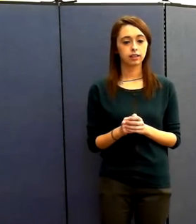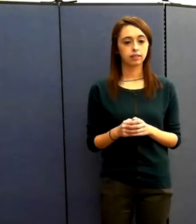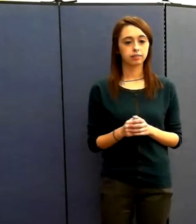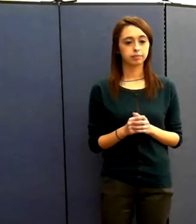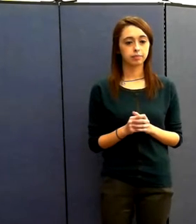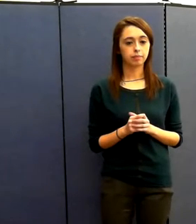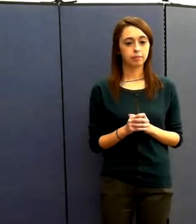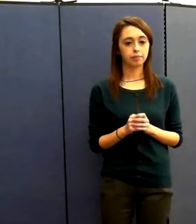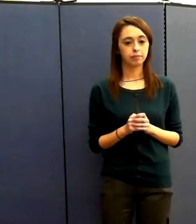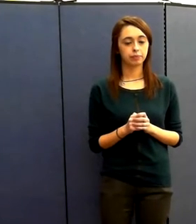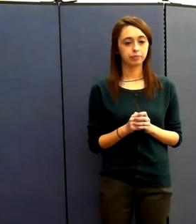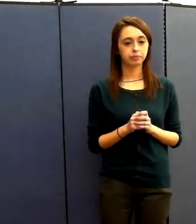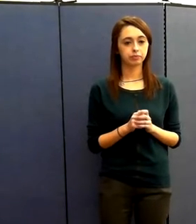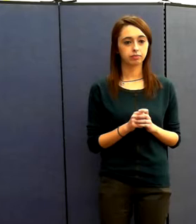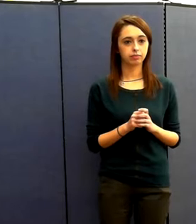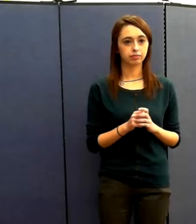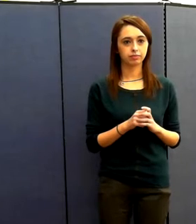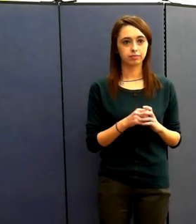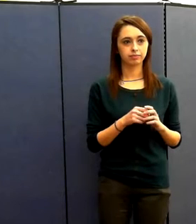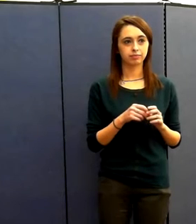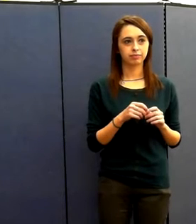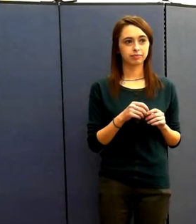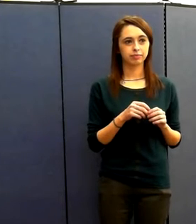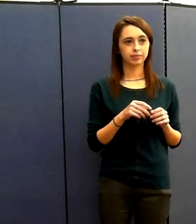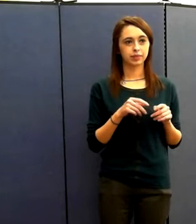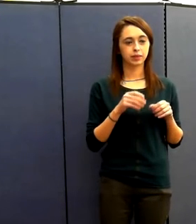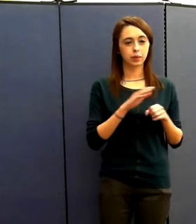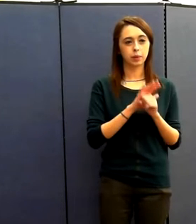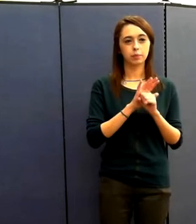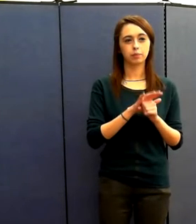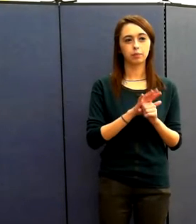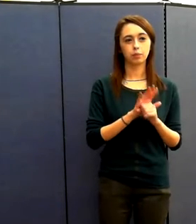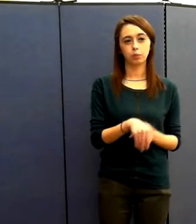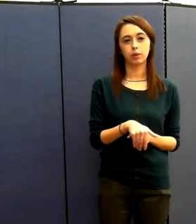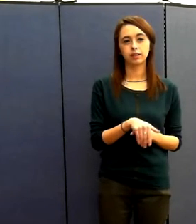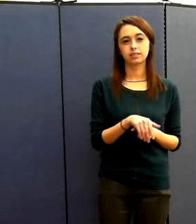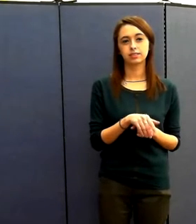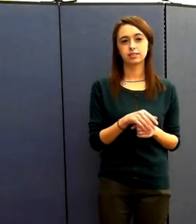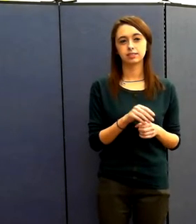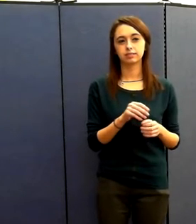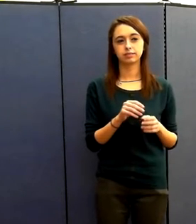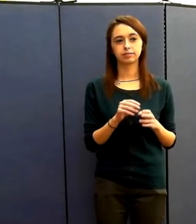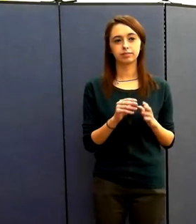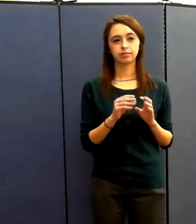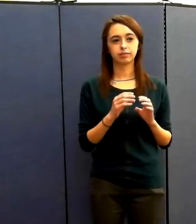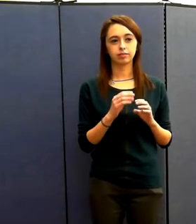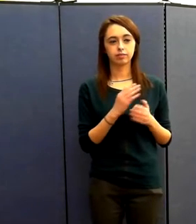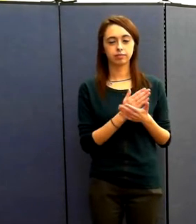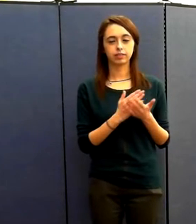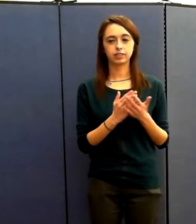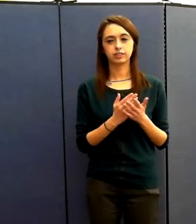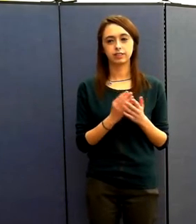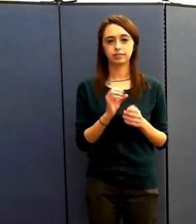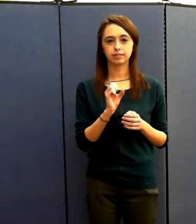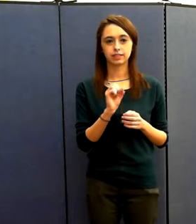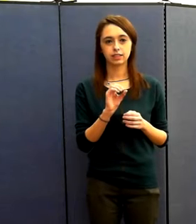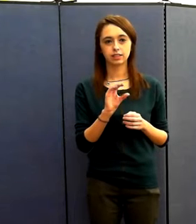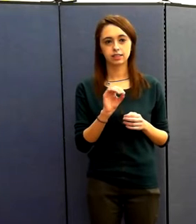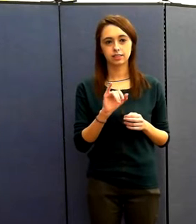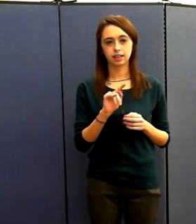to oppressive behaviors from society, including harassment and violence. Two things that are